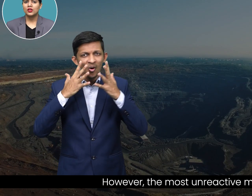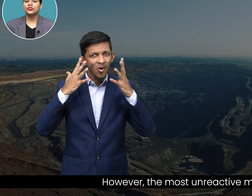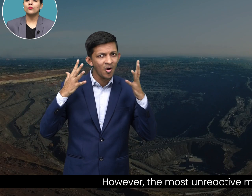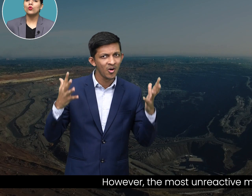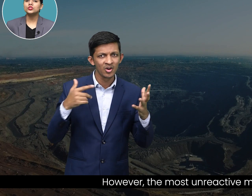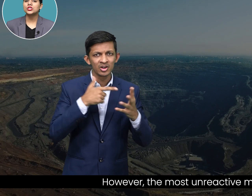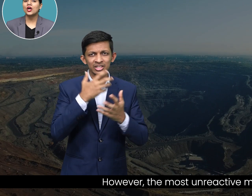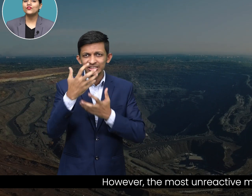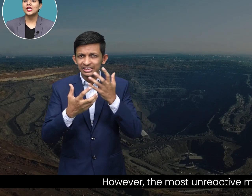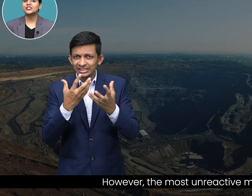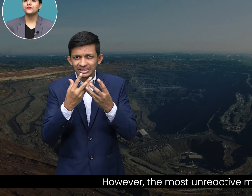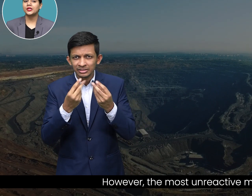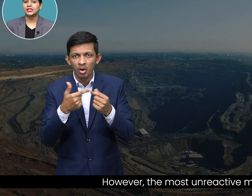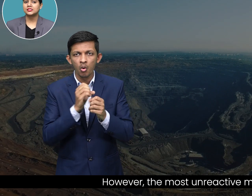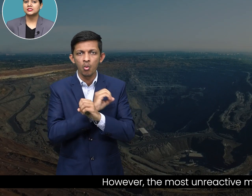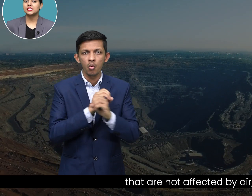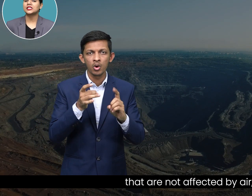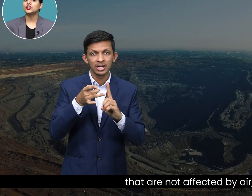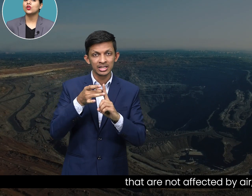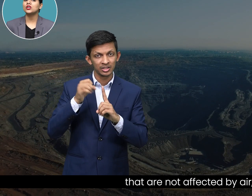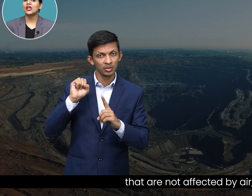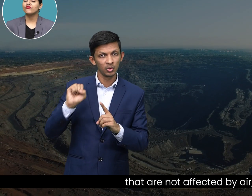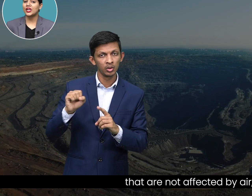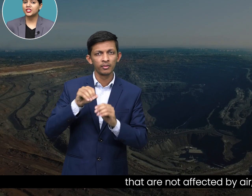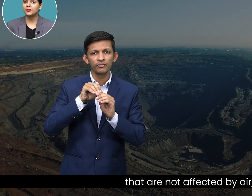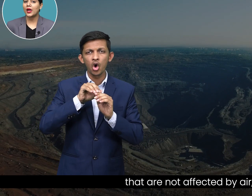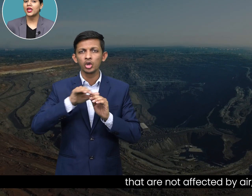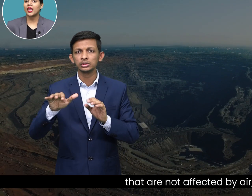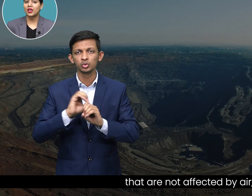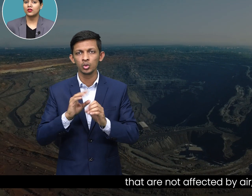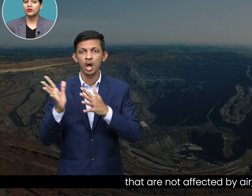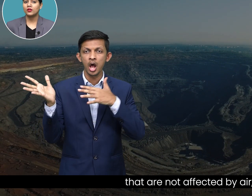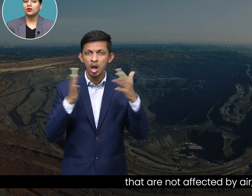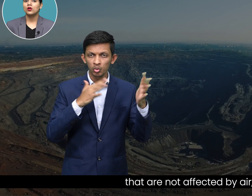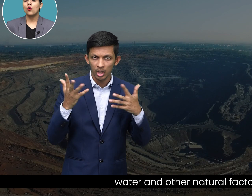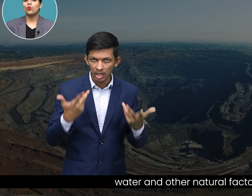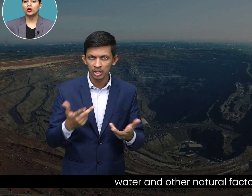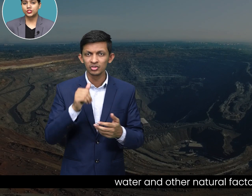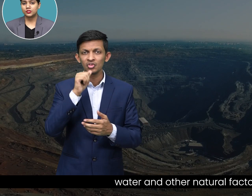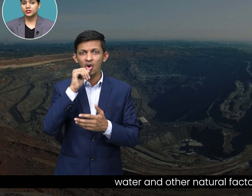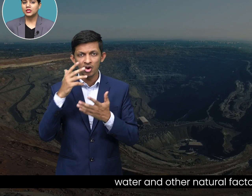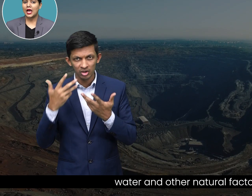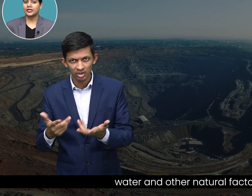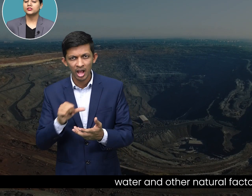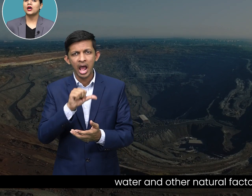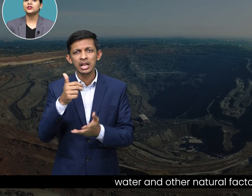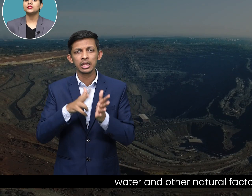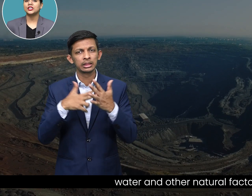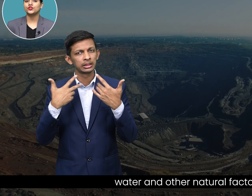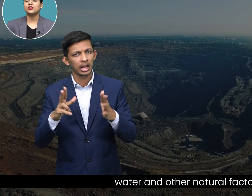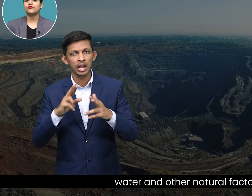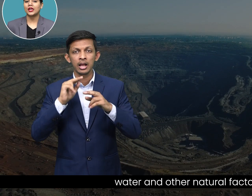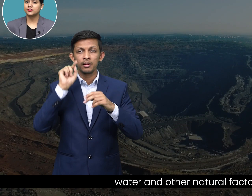However, the most unreactive metals that are not affected by air, water, and